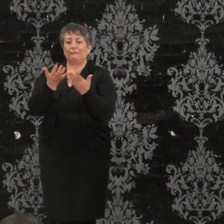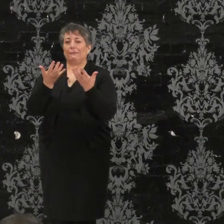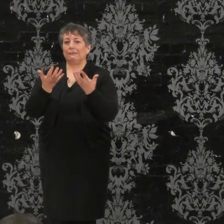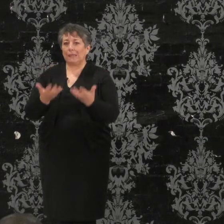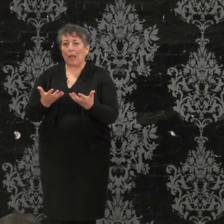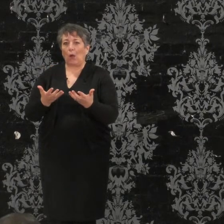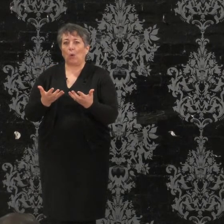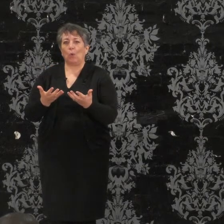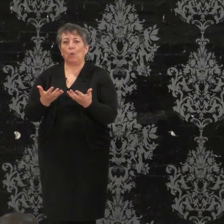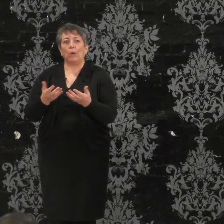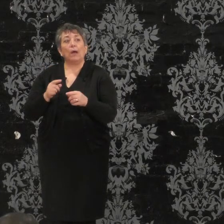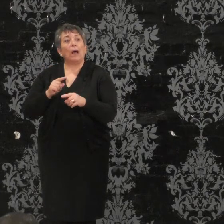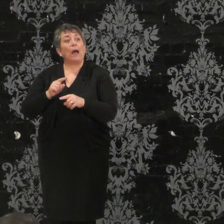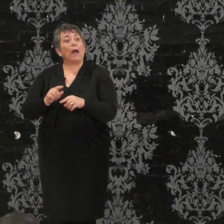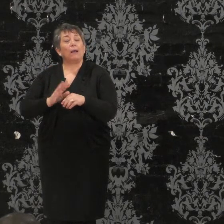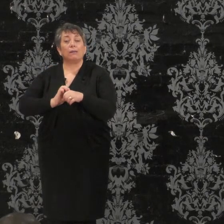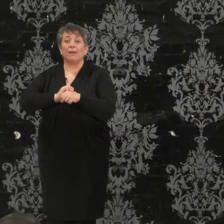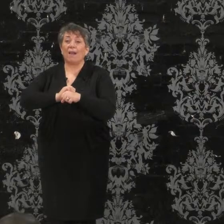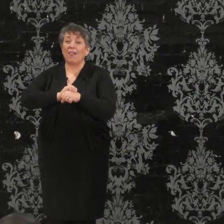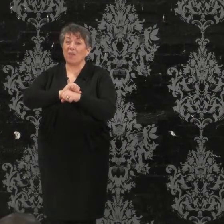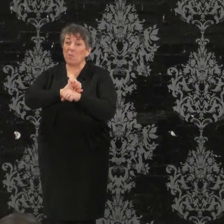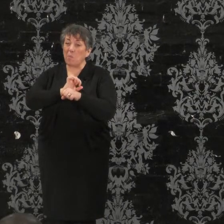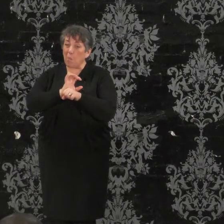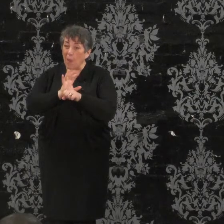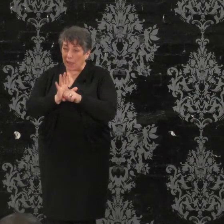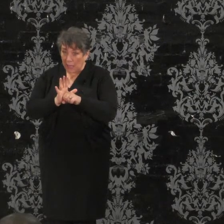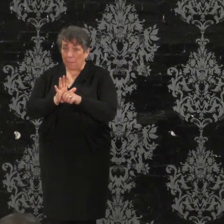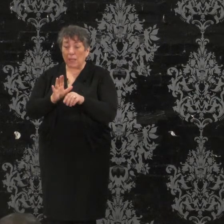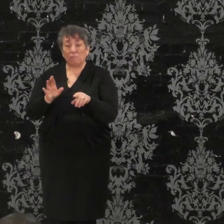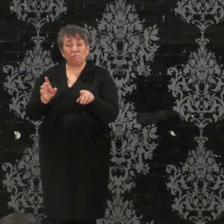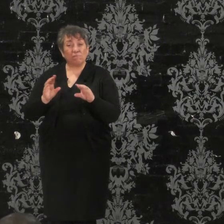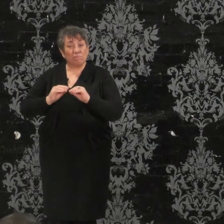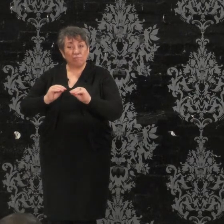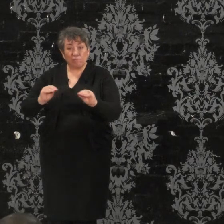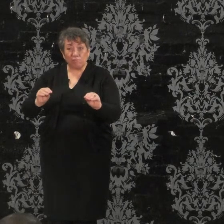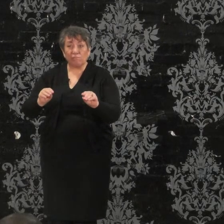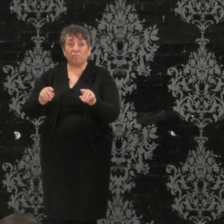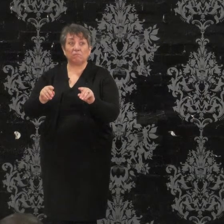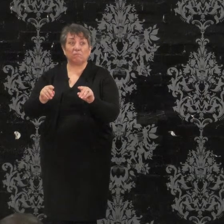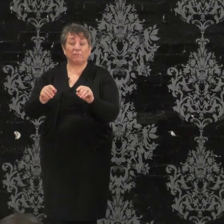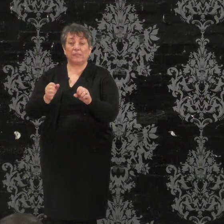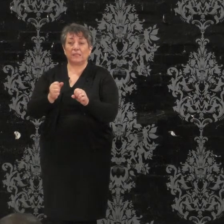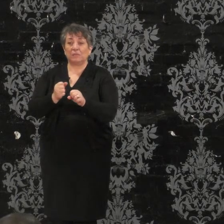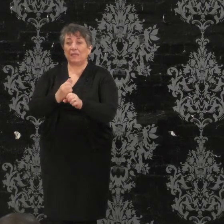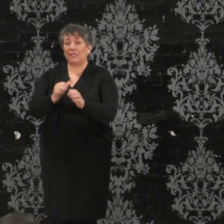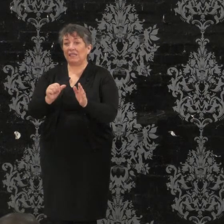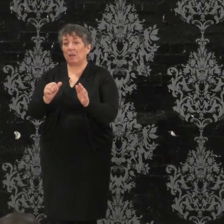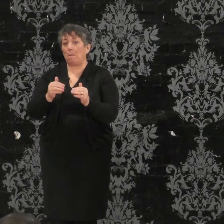pandemic and how it's made what was already a difficult task even harder.